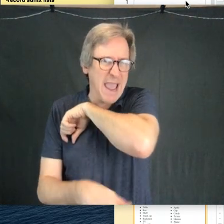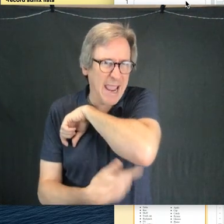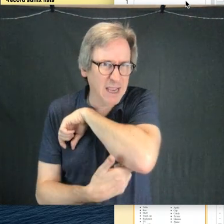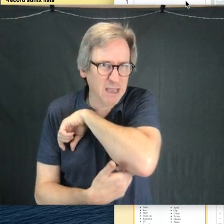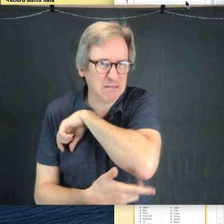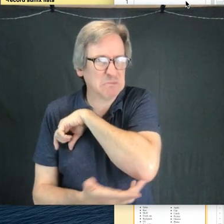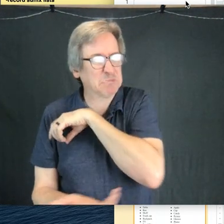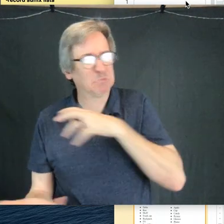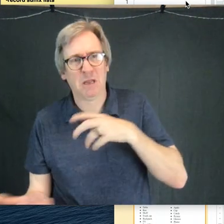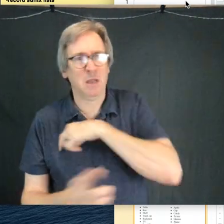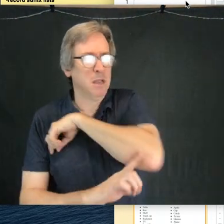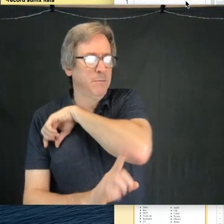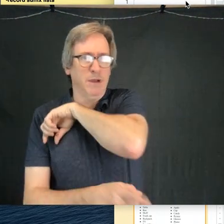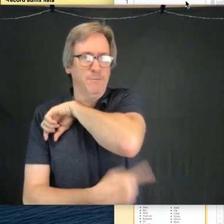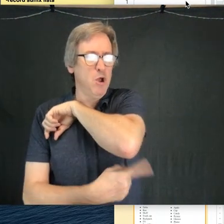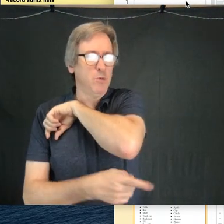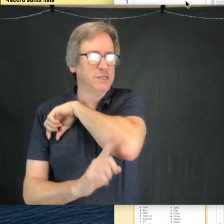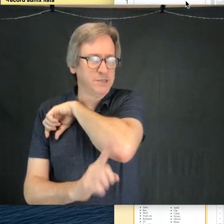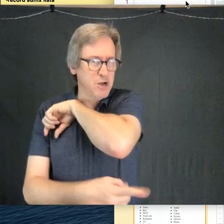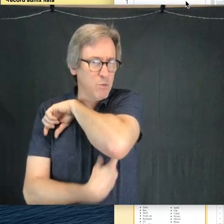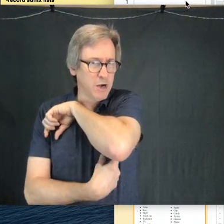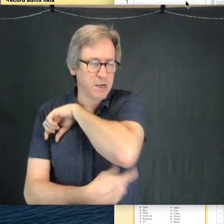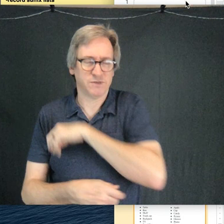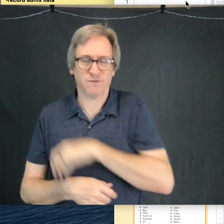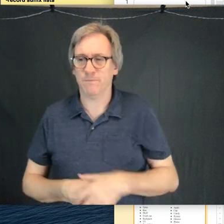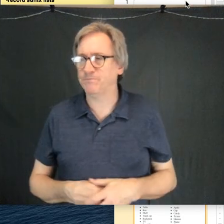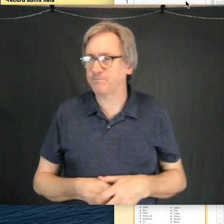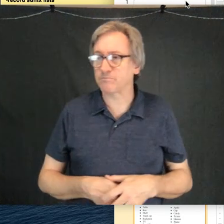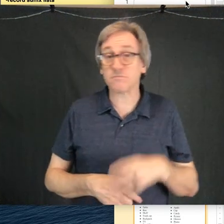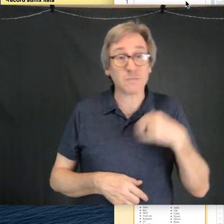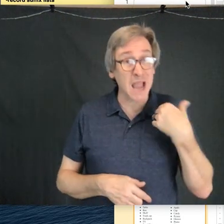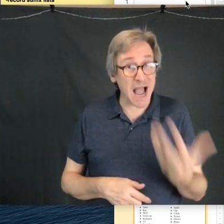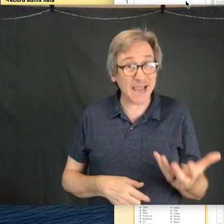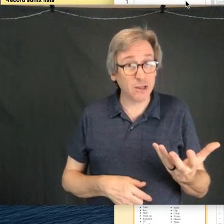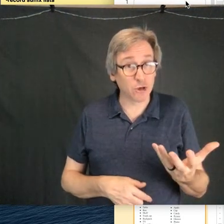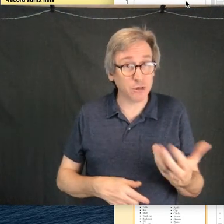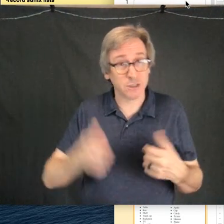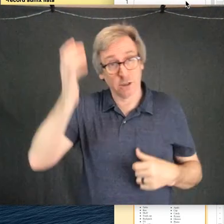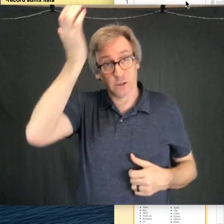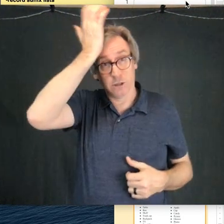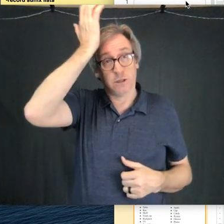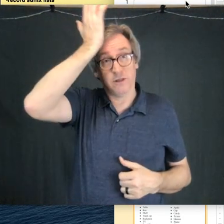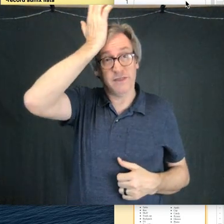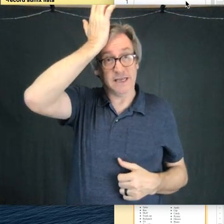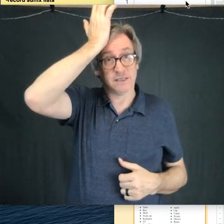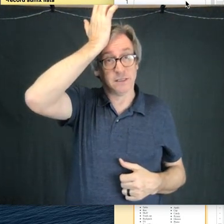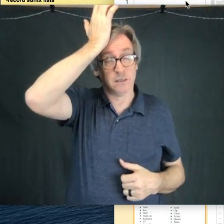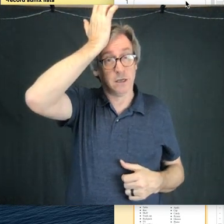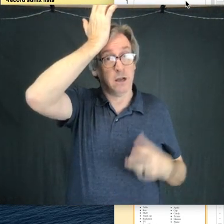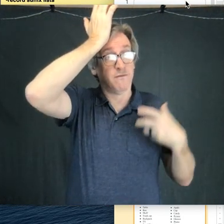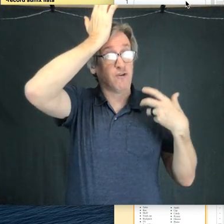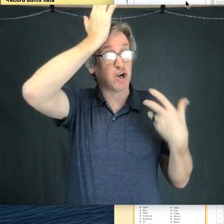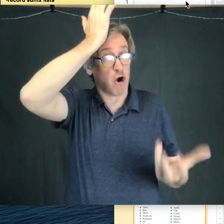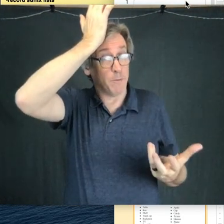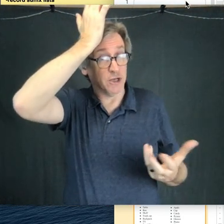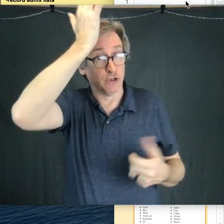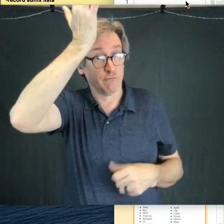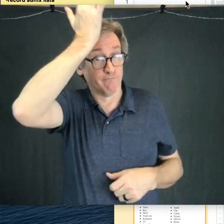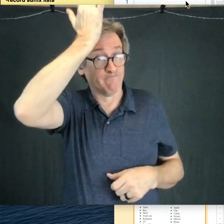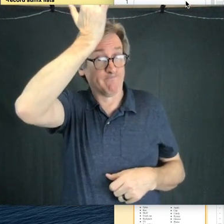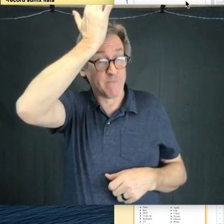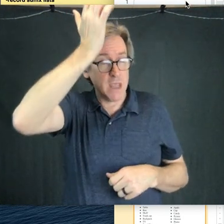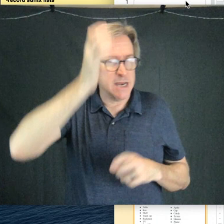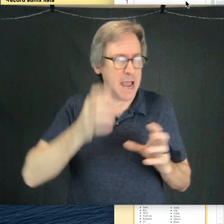with a bag, but no one seems to know where it comes from. I learned this for